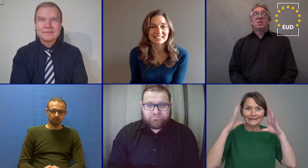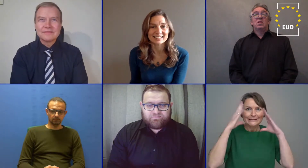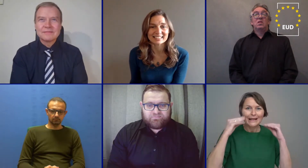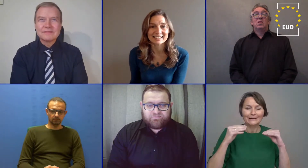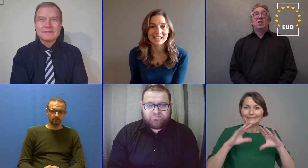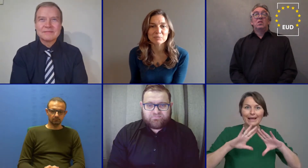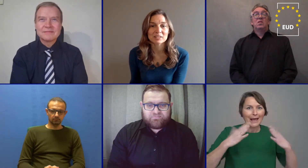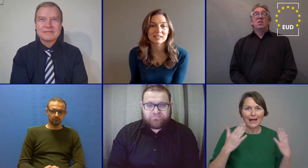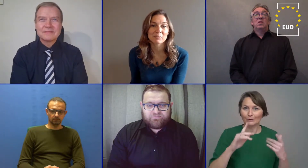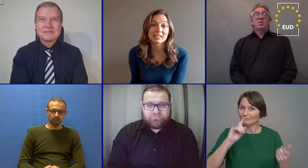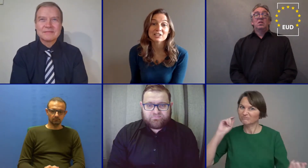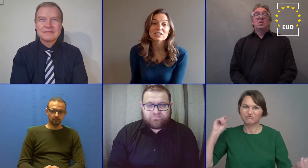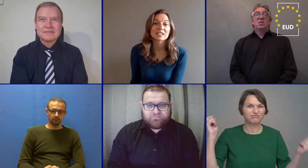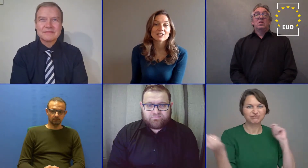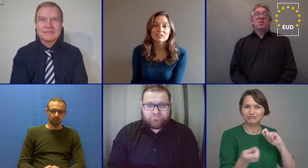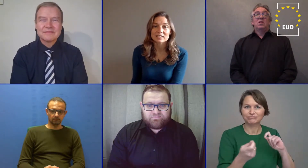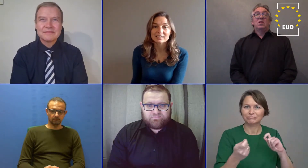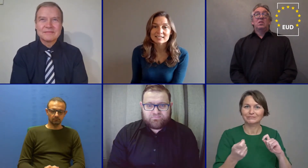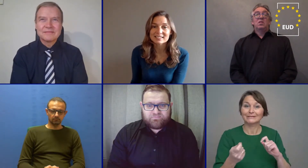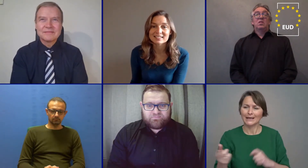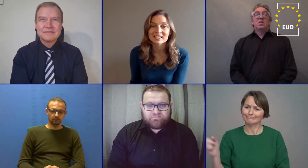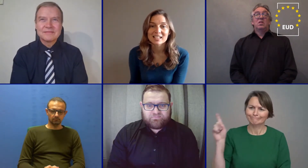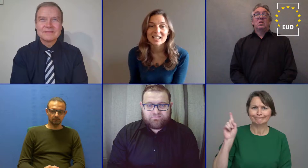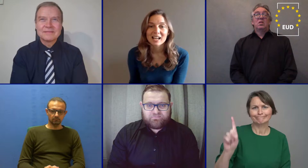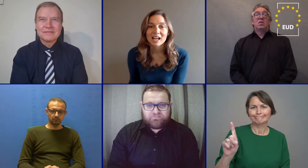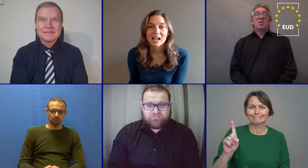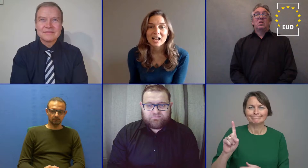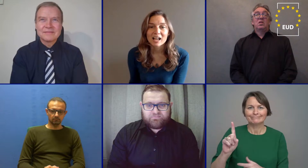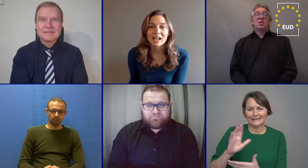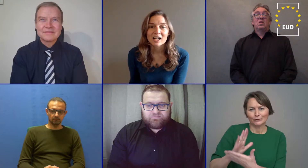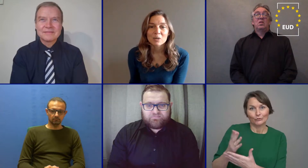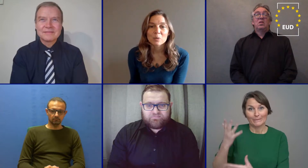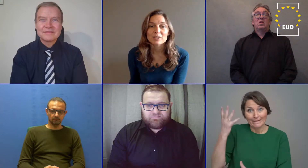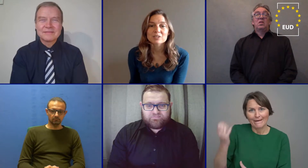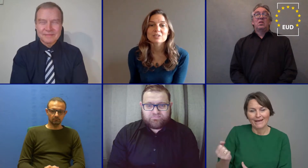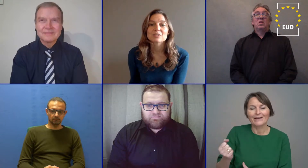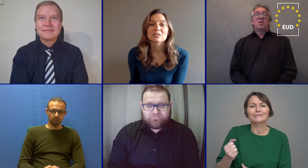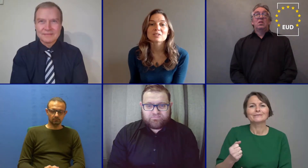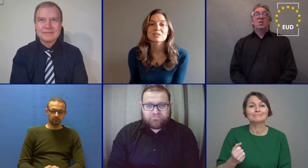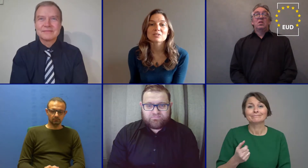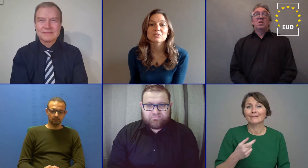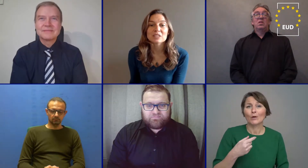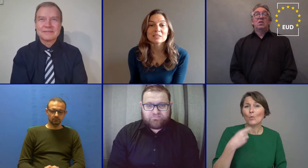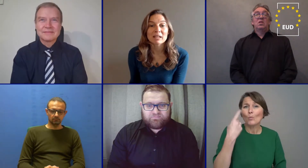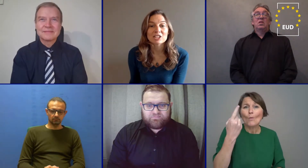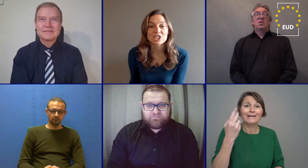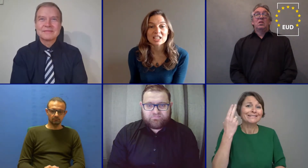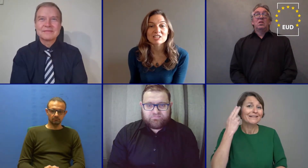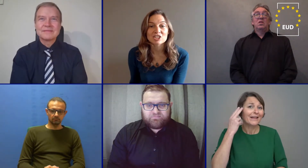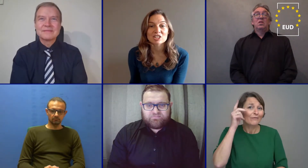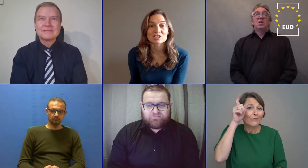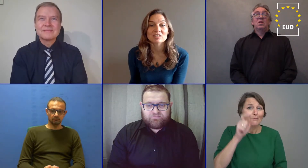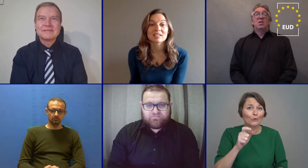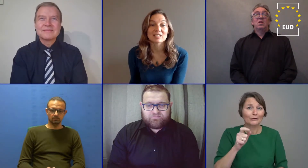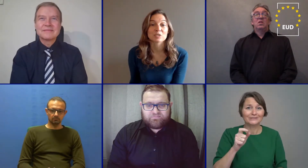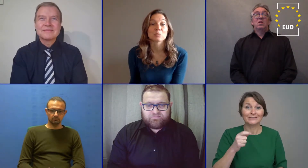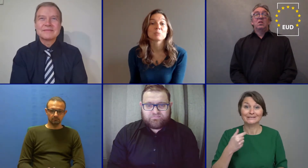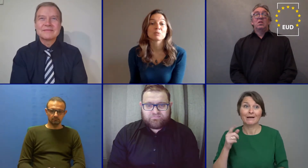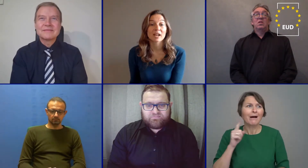seriously. I mean, here in the Netherlands, what's really made a change is, yes, we provided